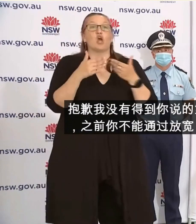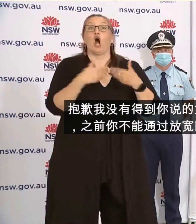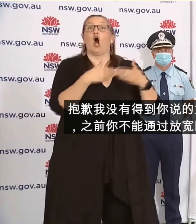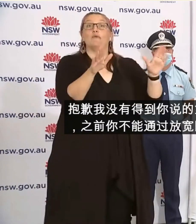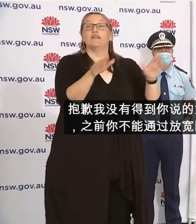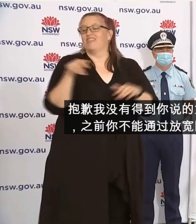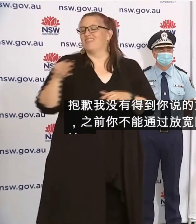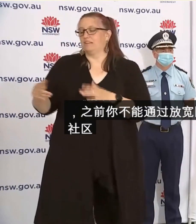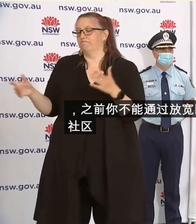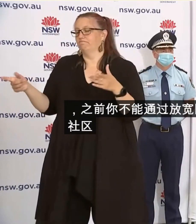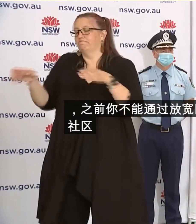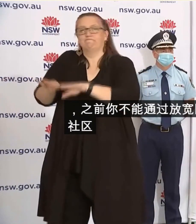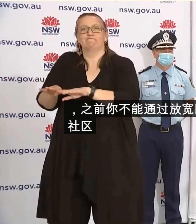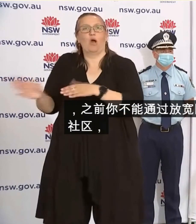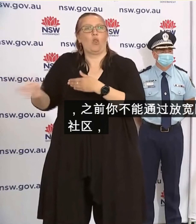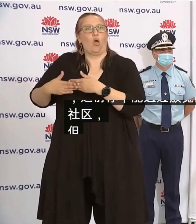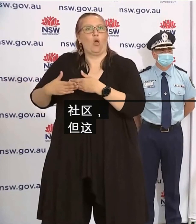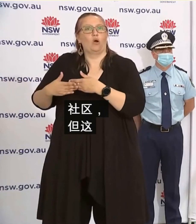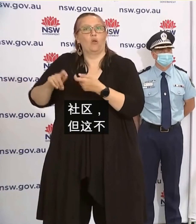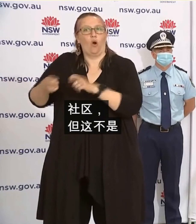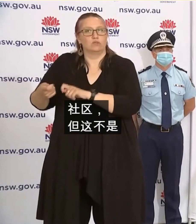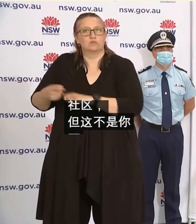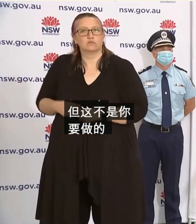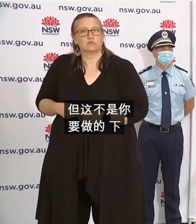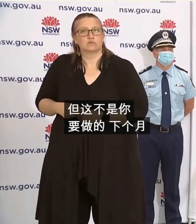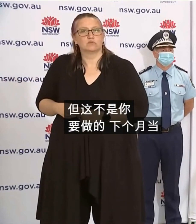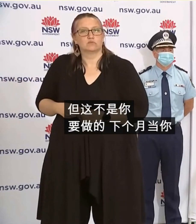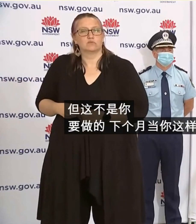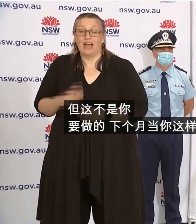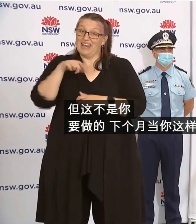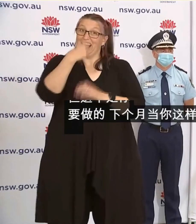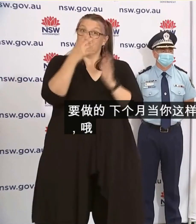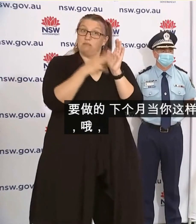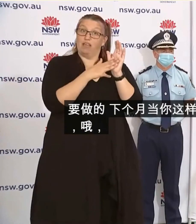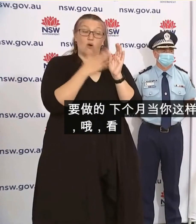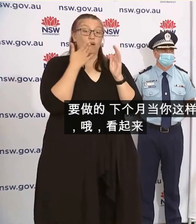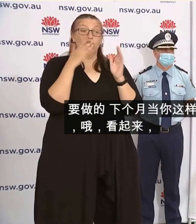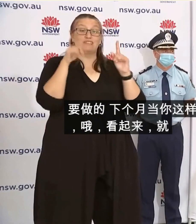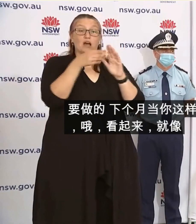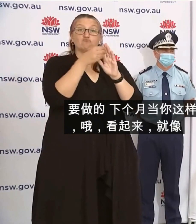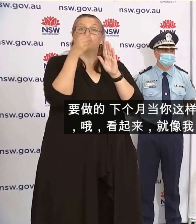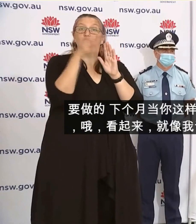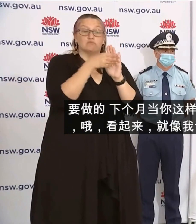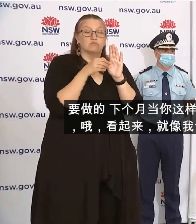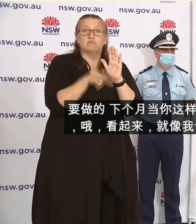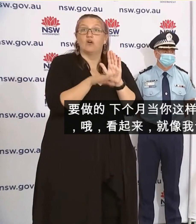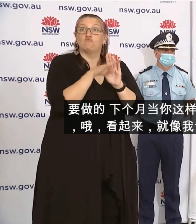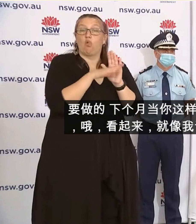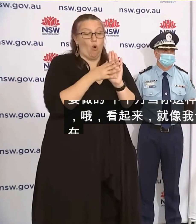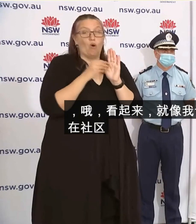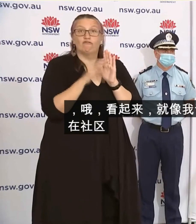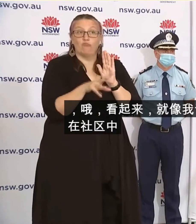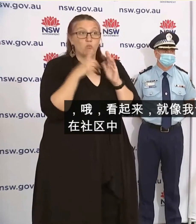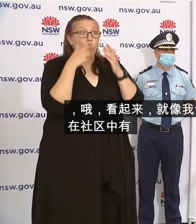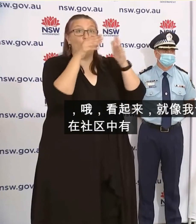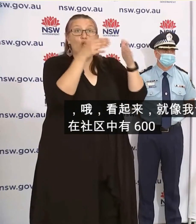said before you can't segregate communities with relaxing of restrictions, but isn't that what you're going to be doing next month when you do that? Oh, look, as I said, once we have